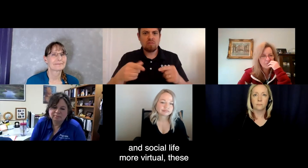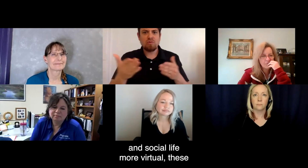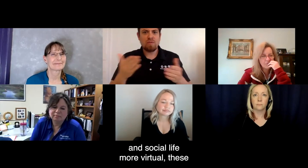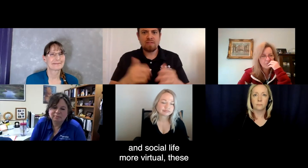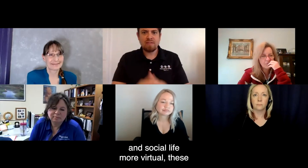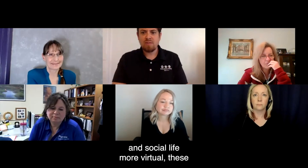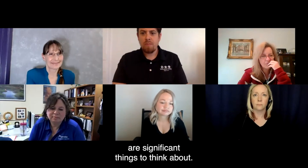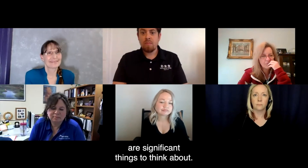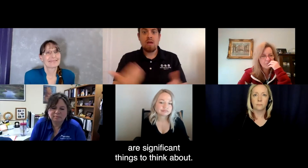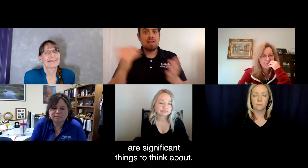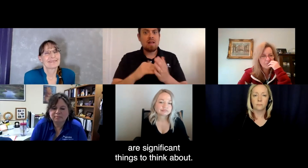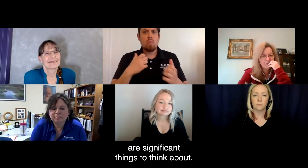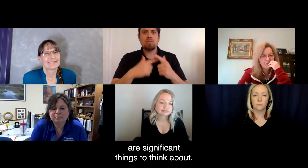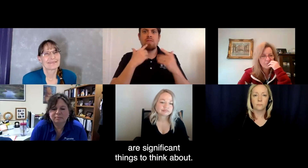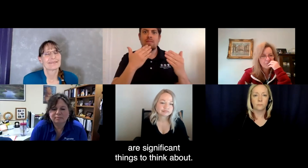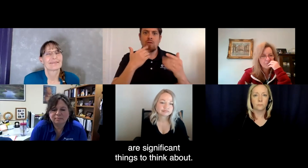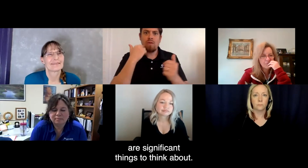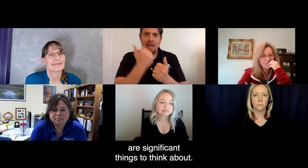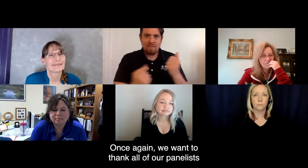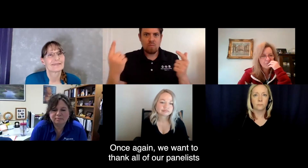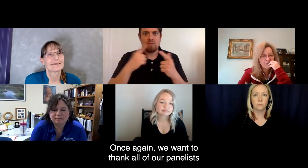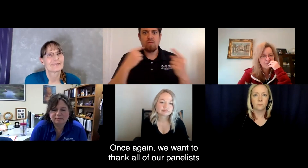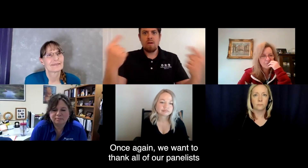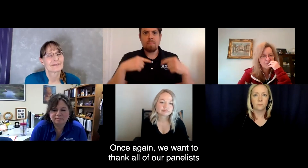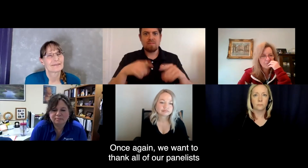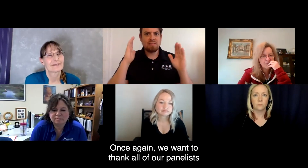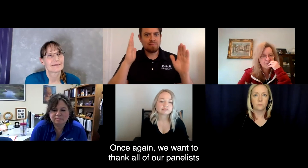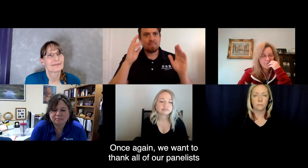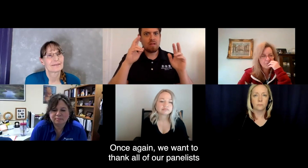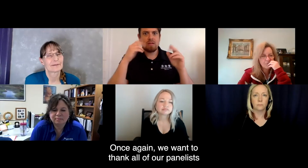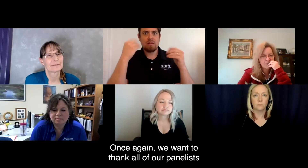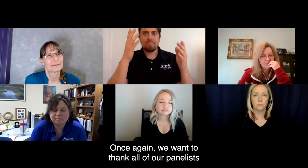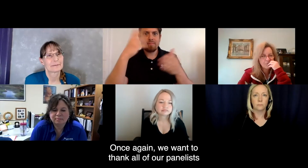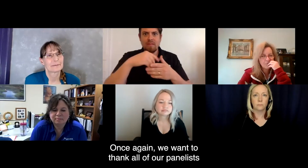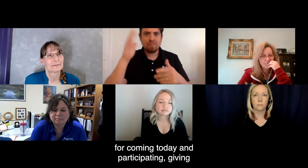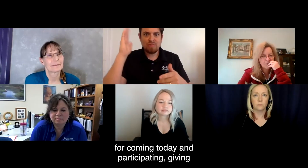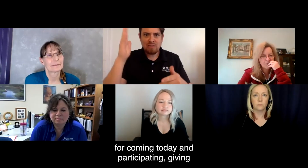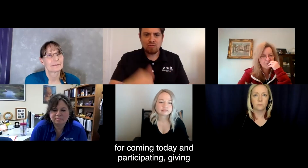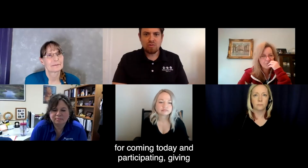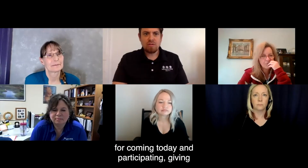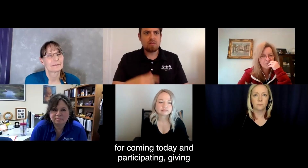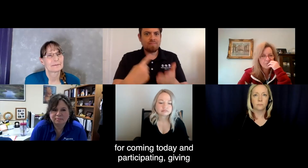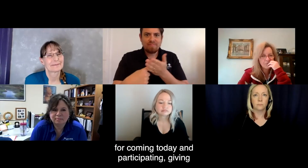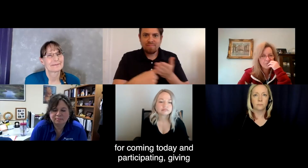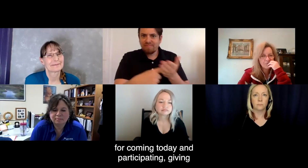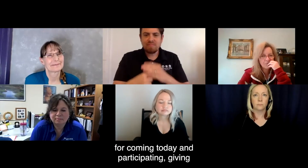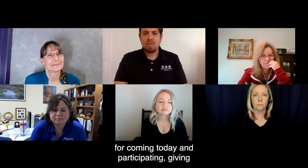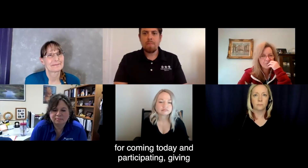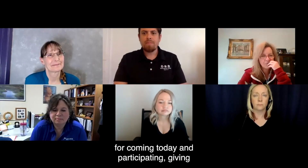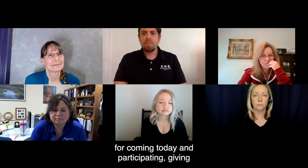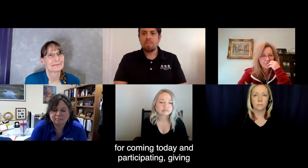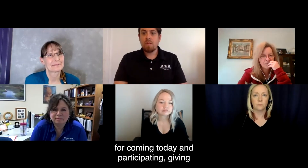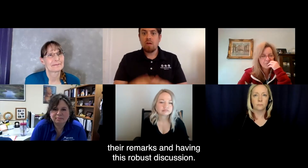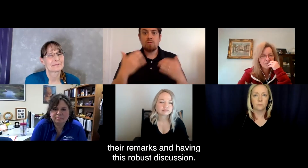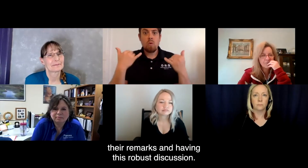virtual, these are significant things to think about. Once again, we want to thank all of our panelists for coming today and